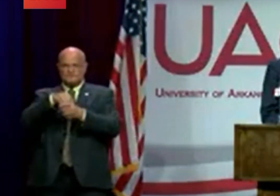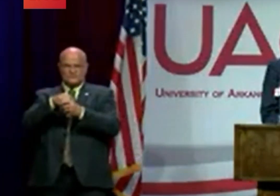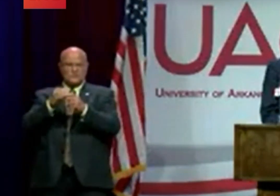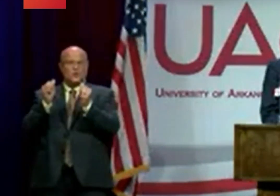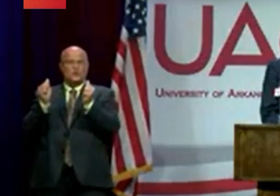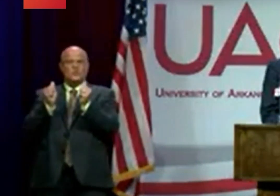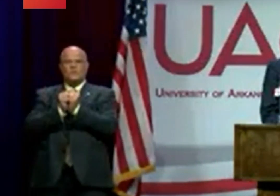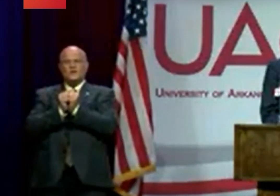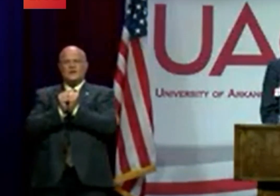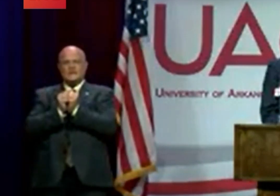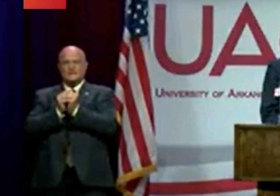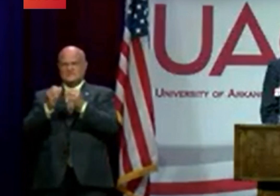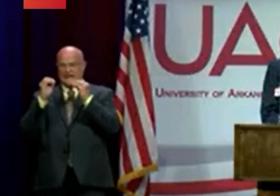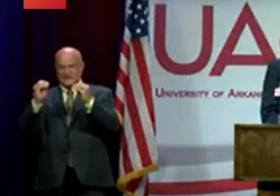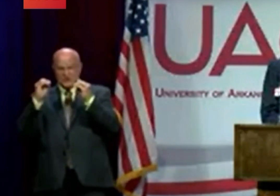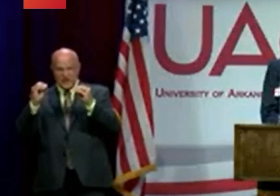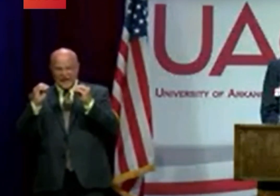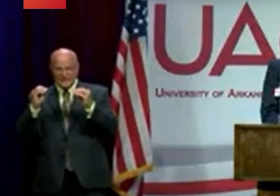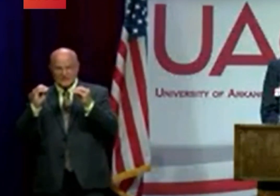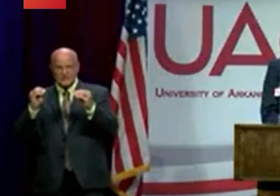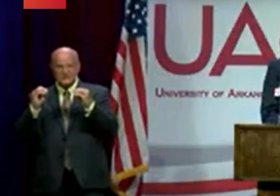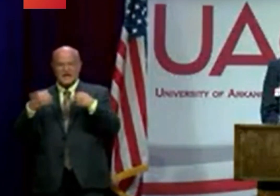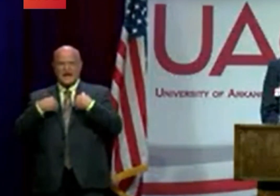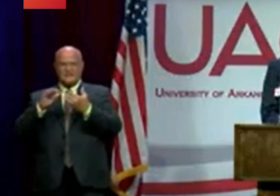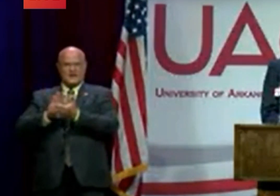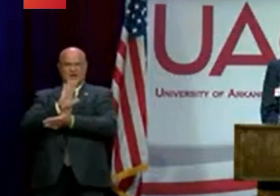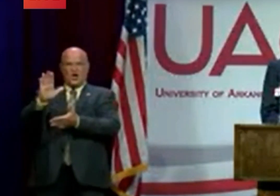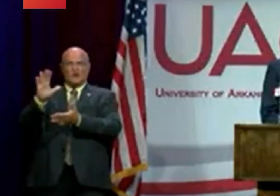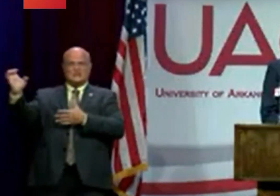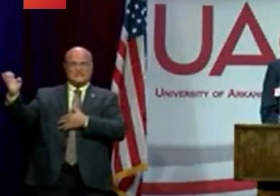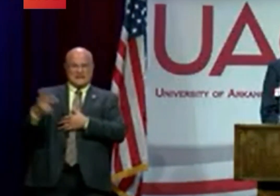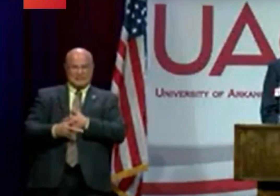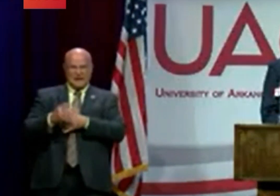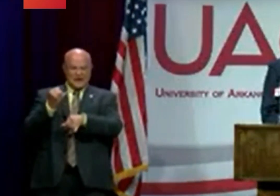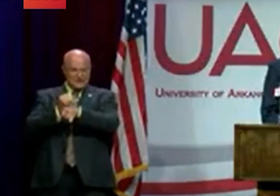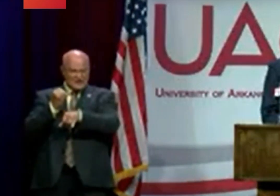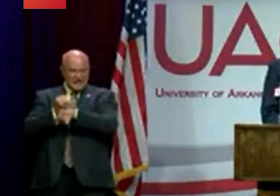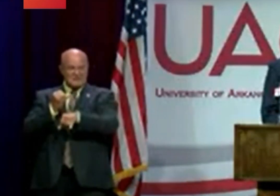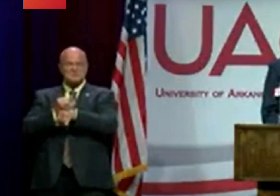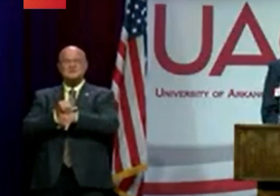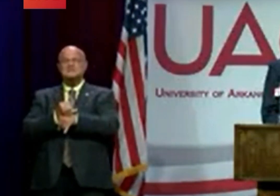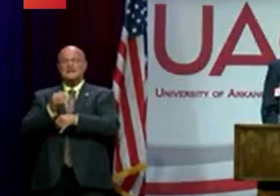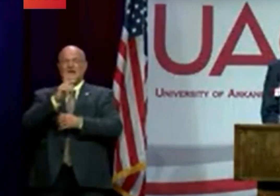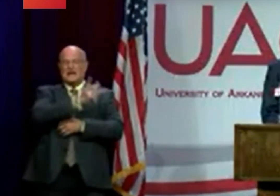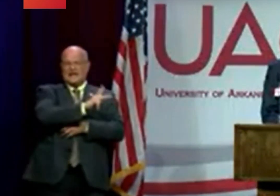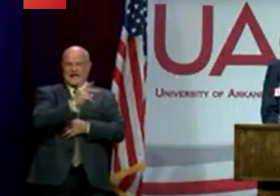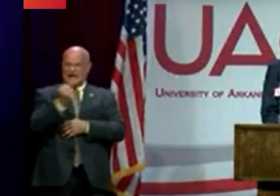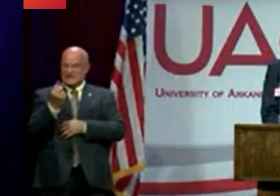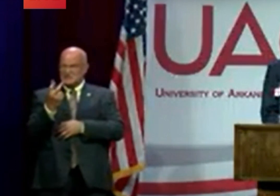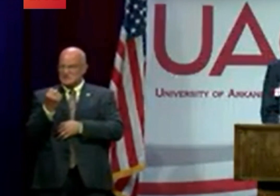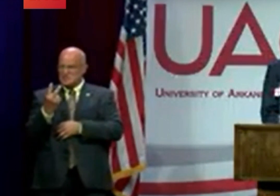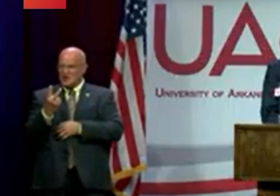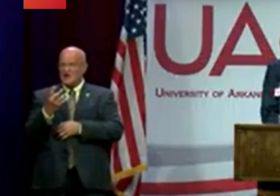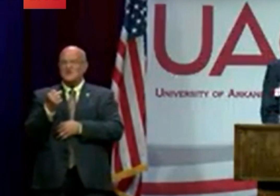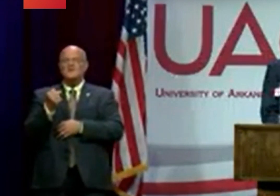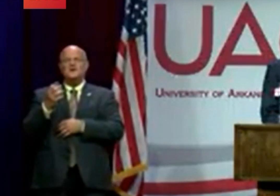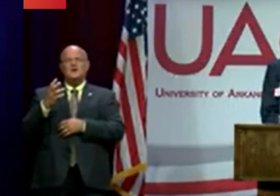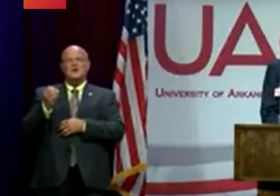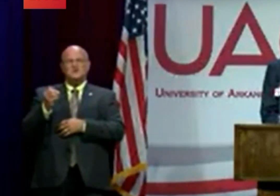in education. We're having our colleges come back on campus, our K through 12s on campus, and